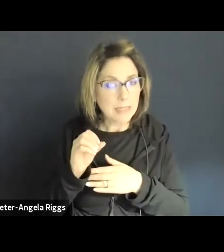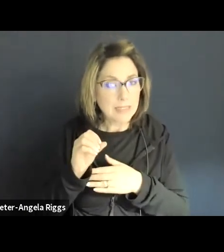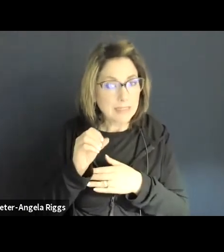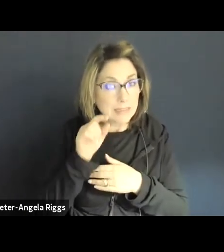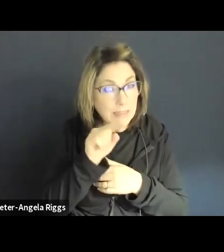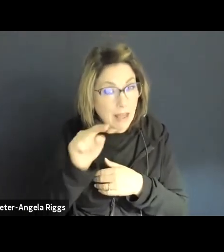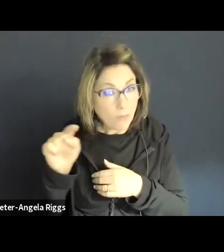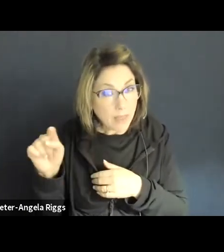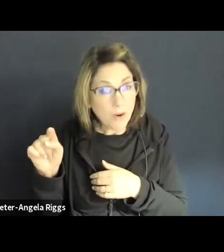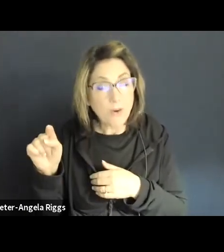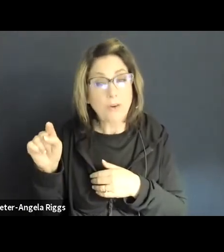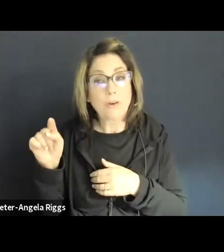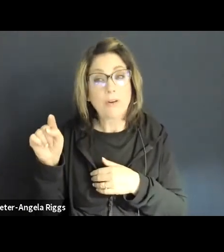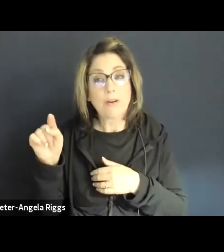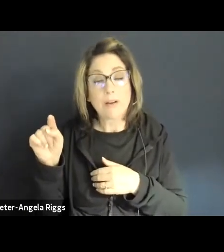that are